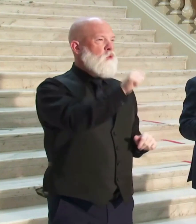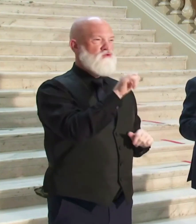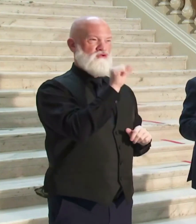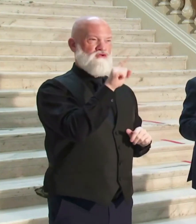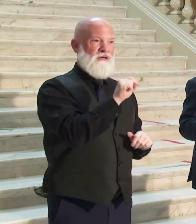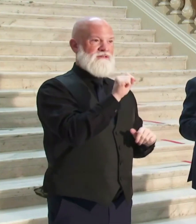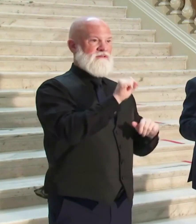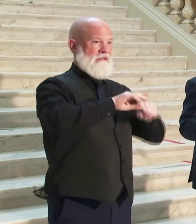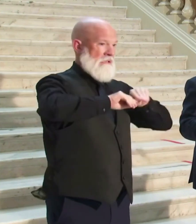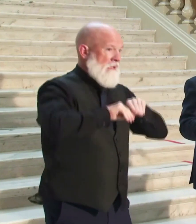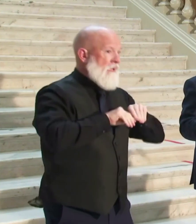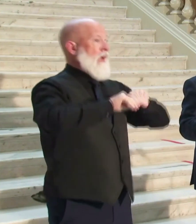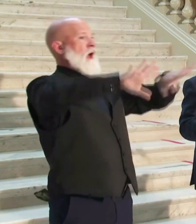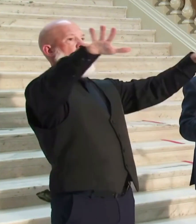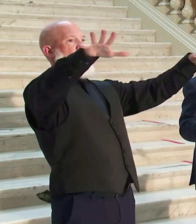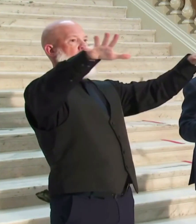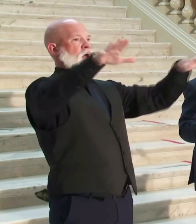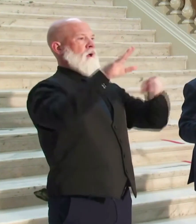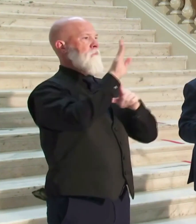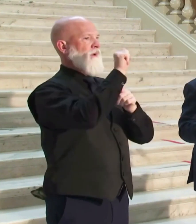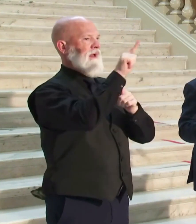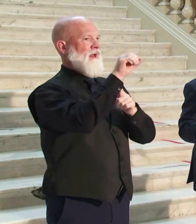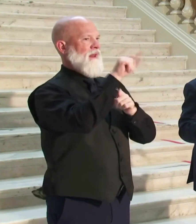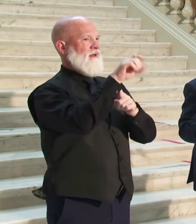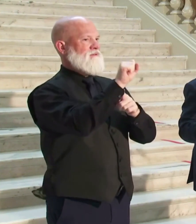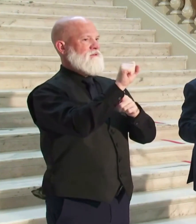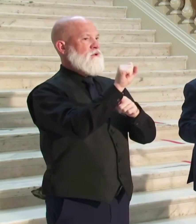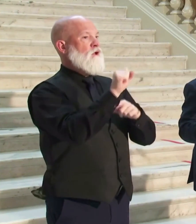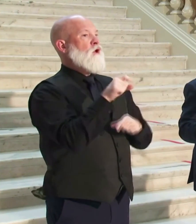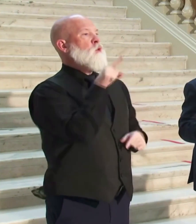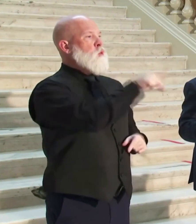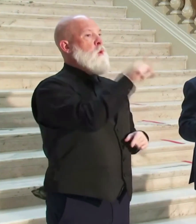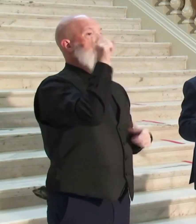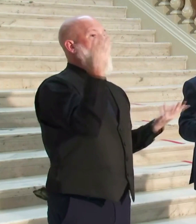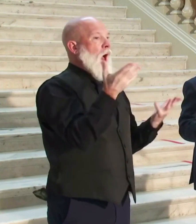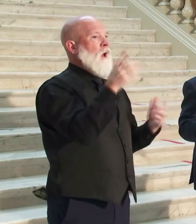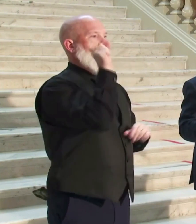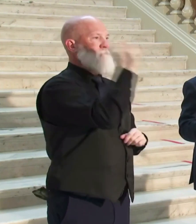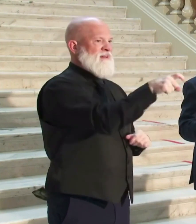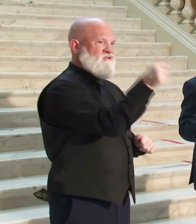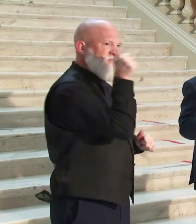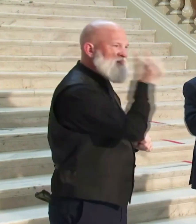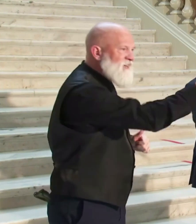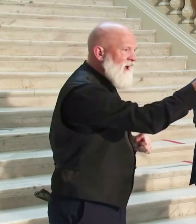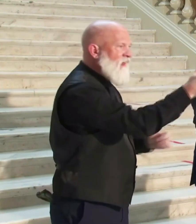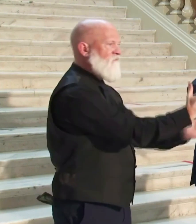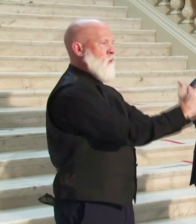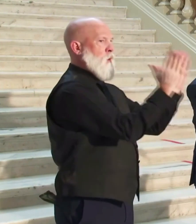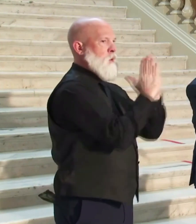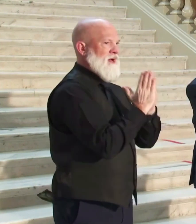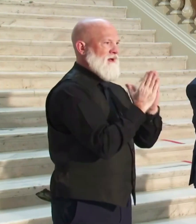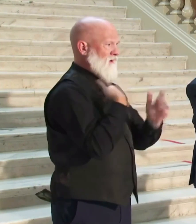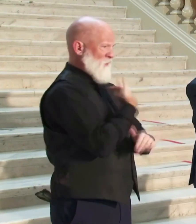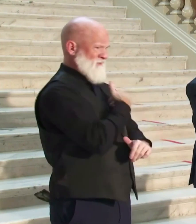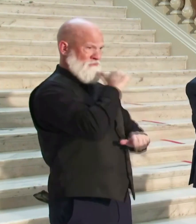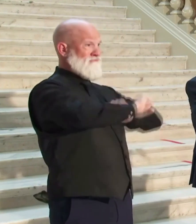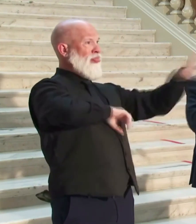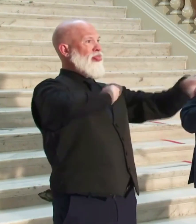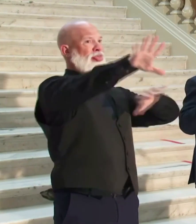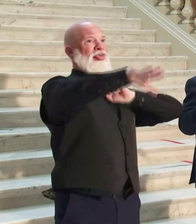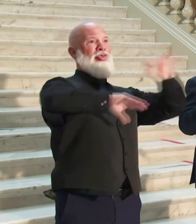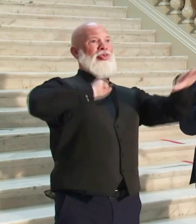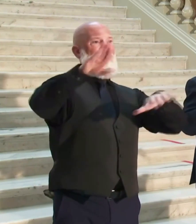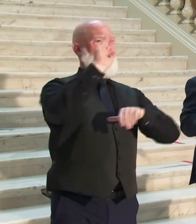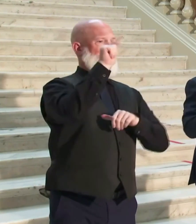a request online with your driver's license. You have to send in a request in with your signature. So we have a first stop point on that.